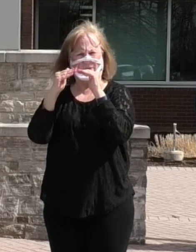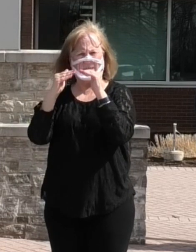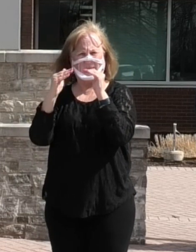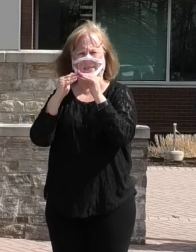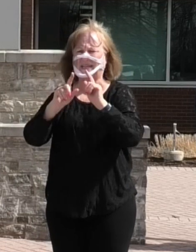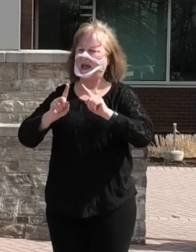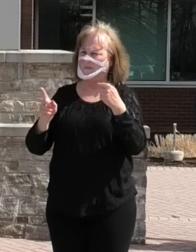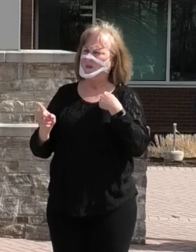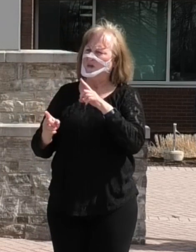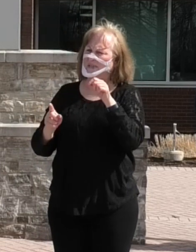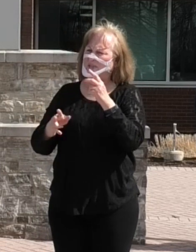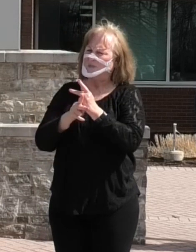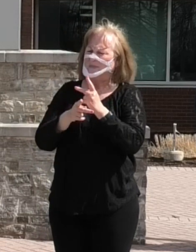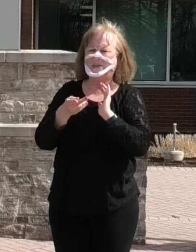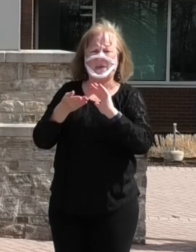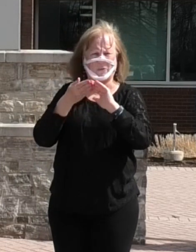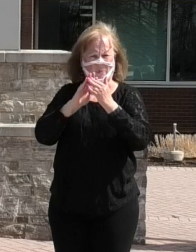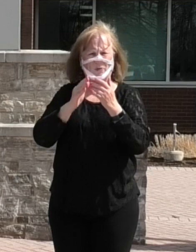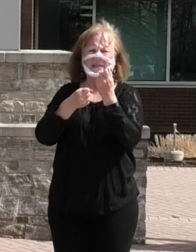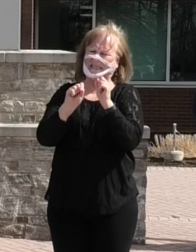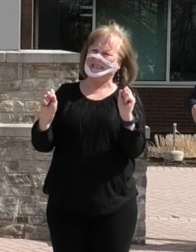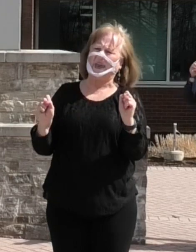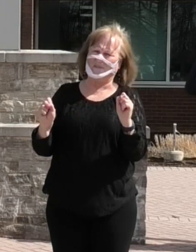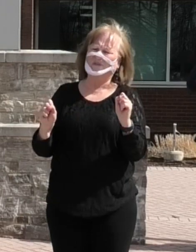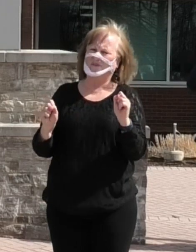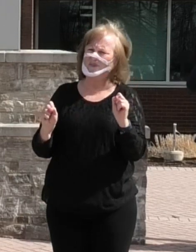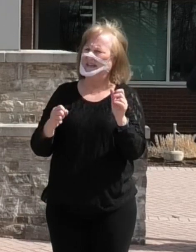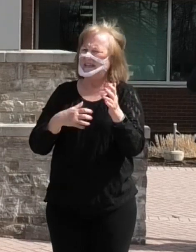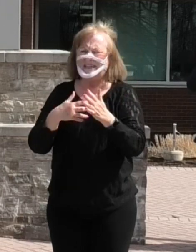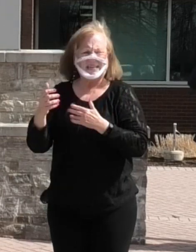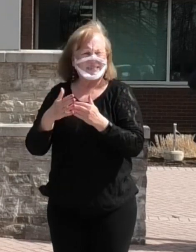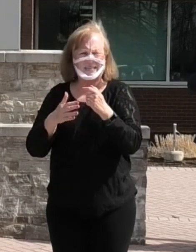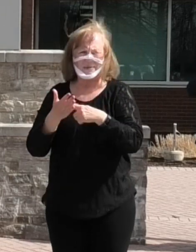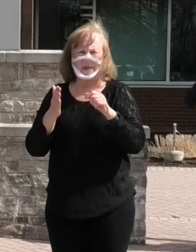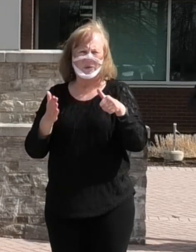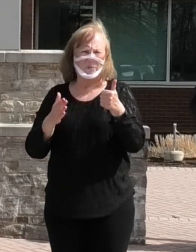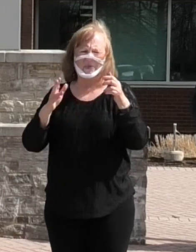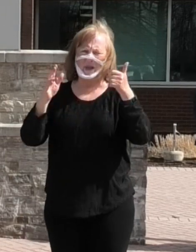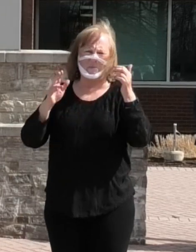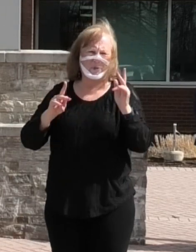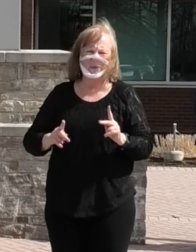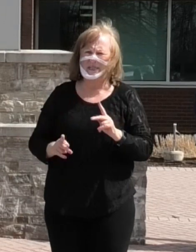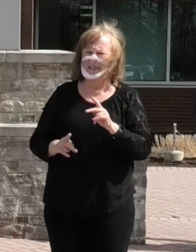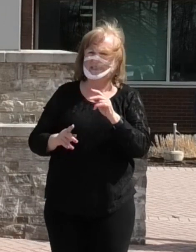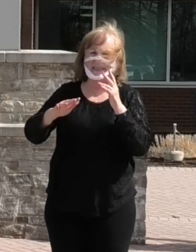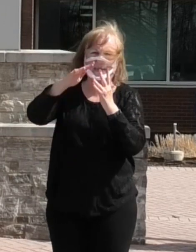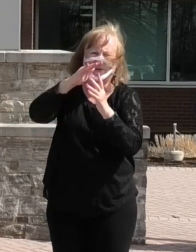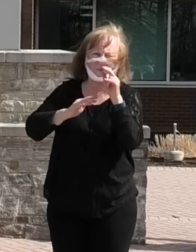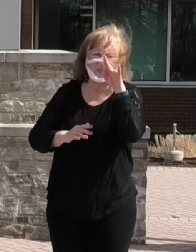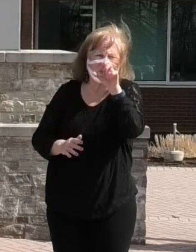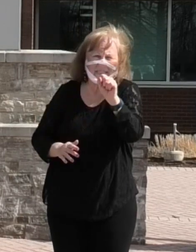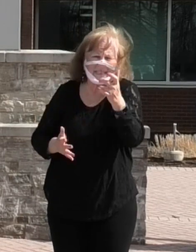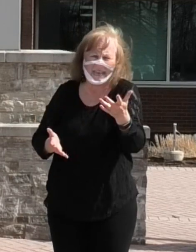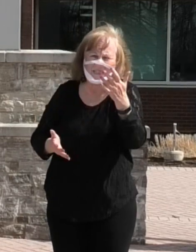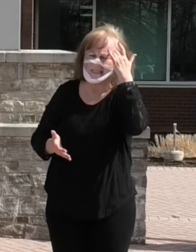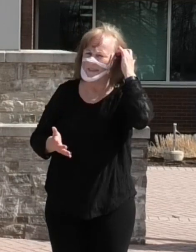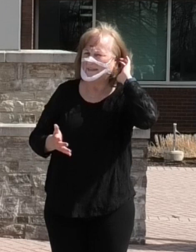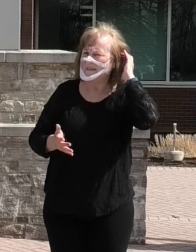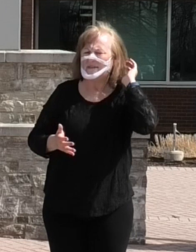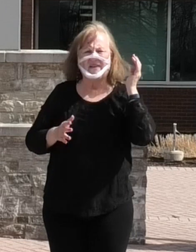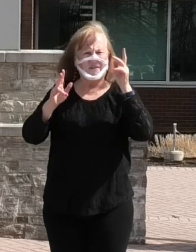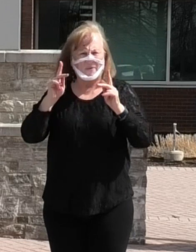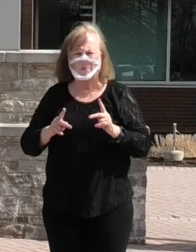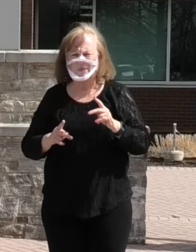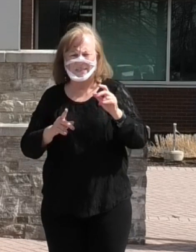However, we do need to keep our community safe, and doesn't matter what somebody's immigration status is. If someone is a